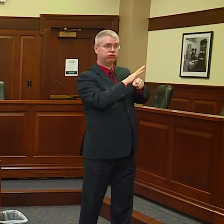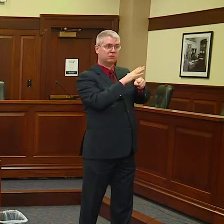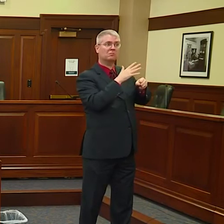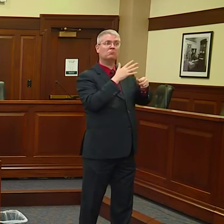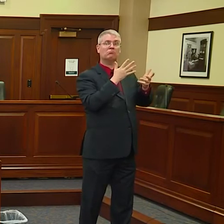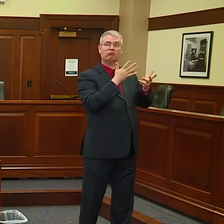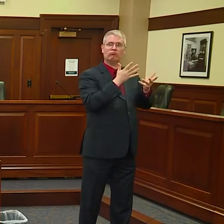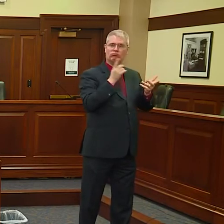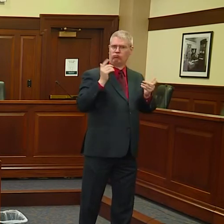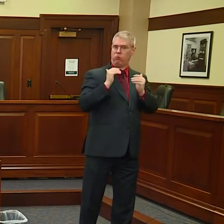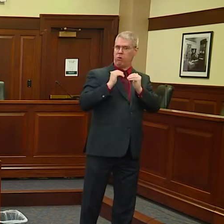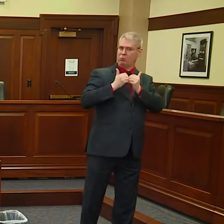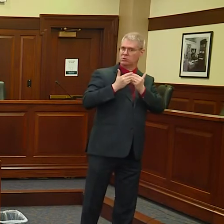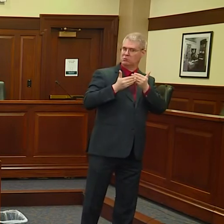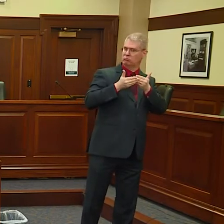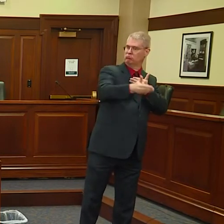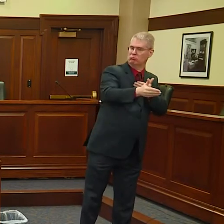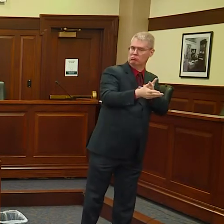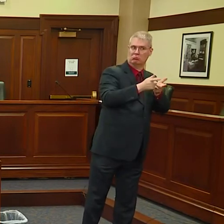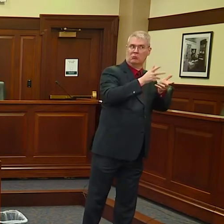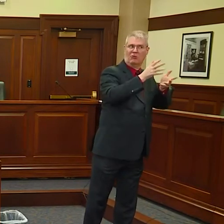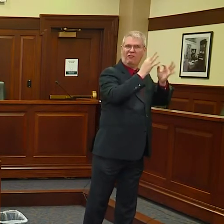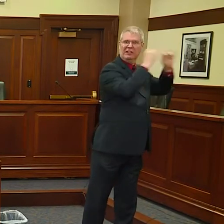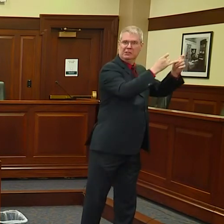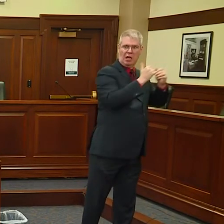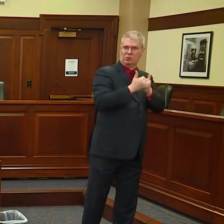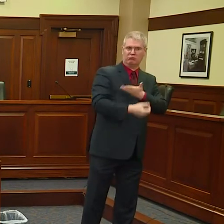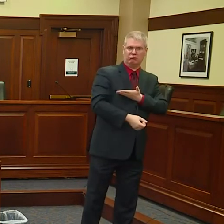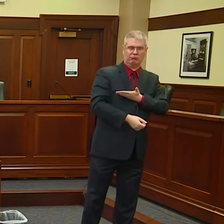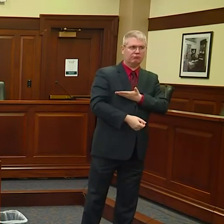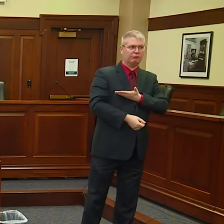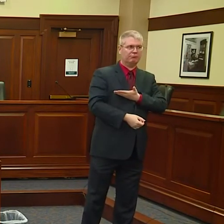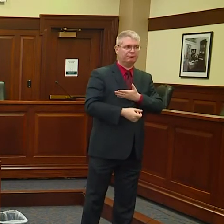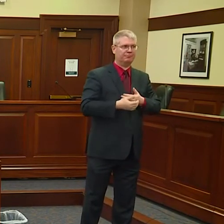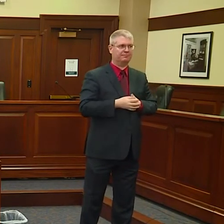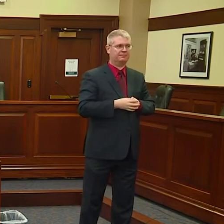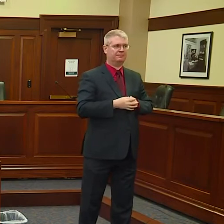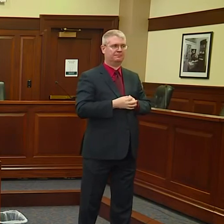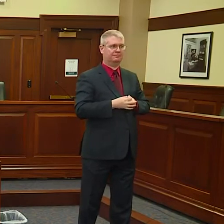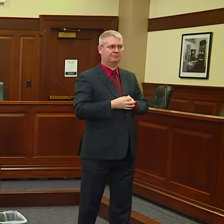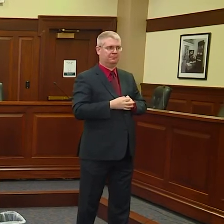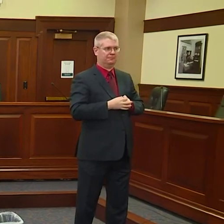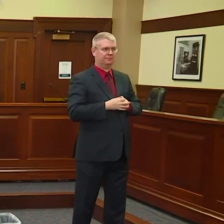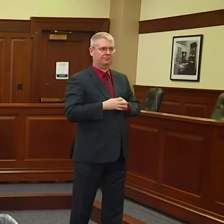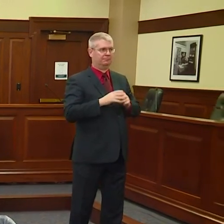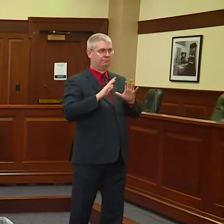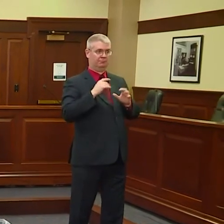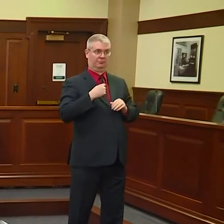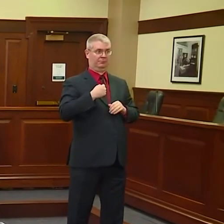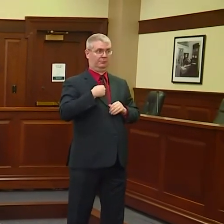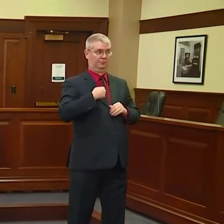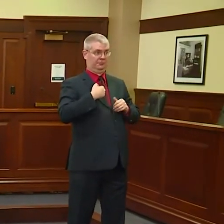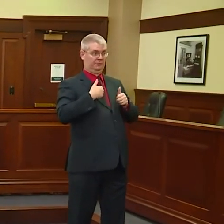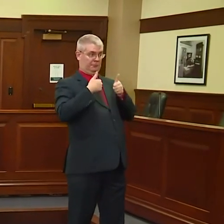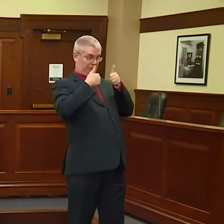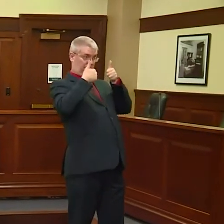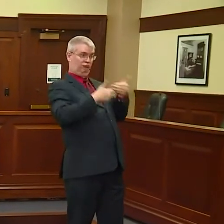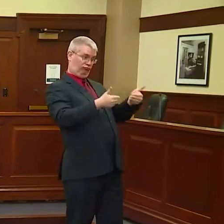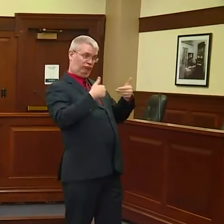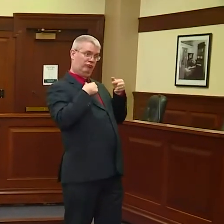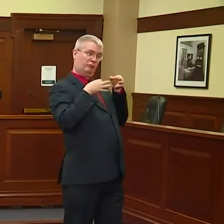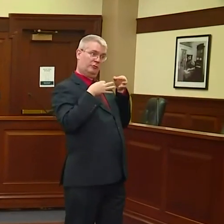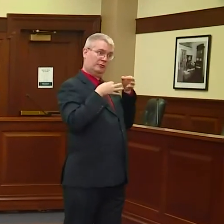It'll be in consultation with our coronavirus working group, with the health districts, with the hospitals, with the hospital association. But